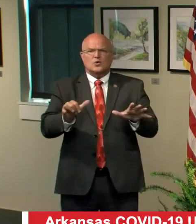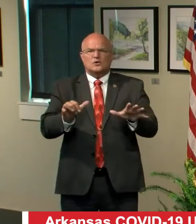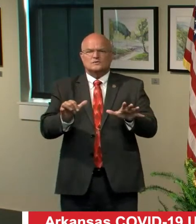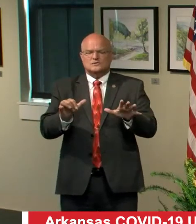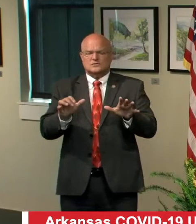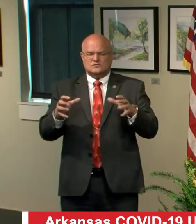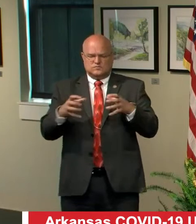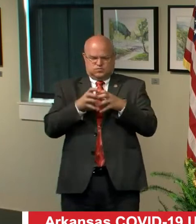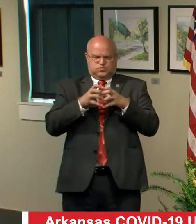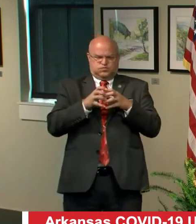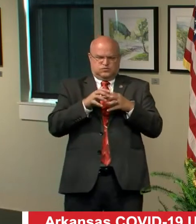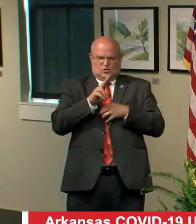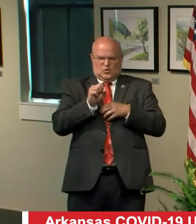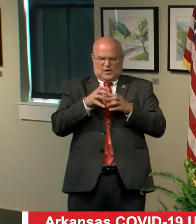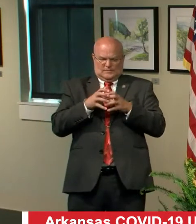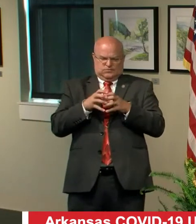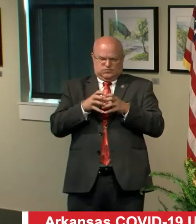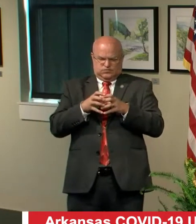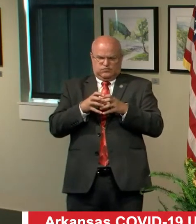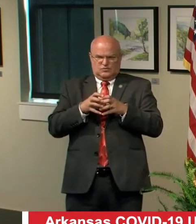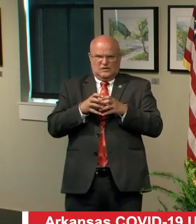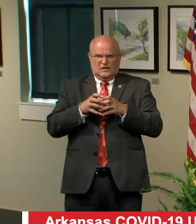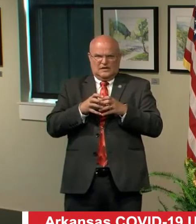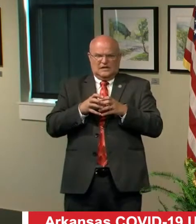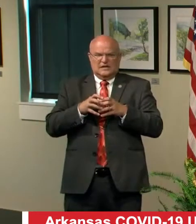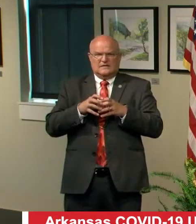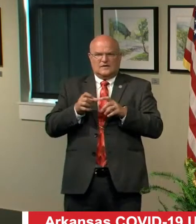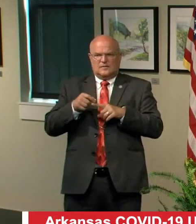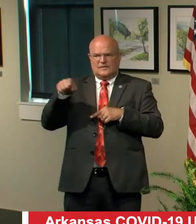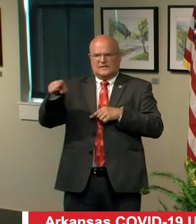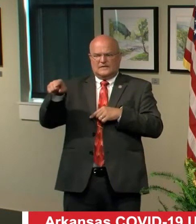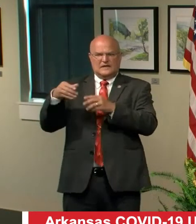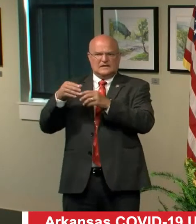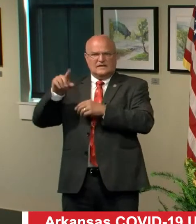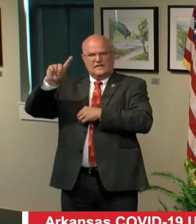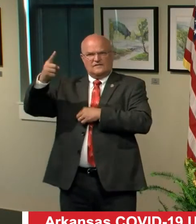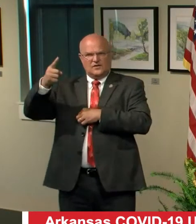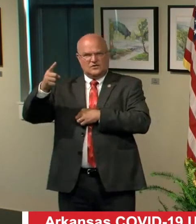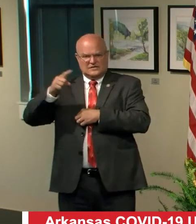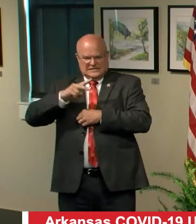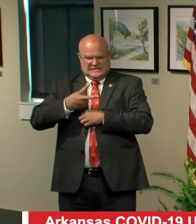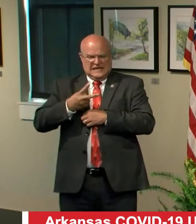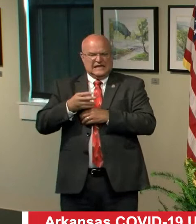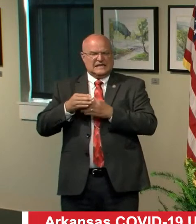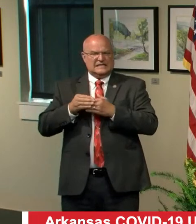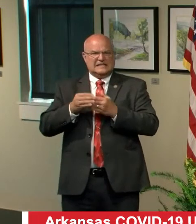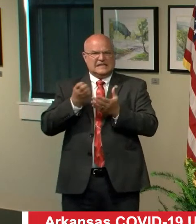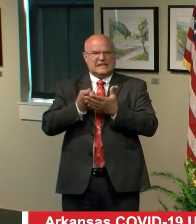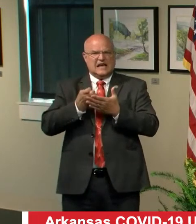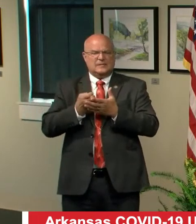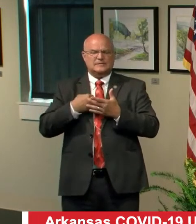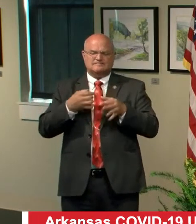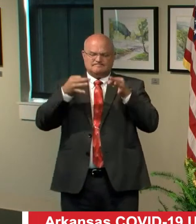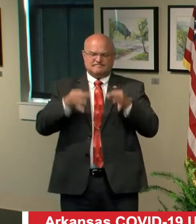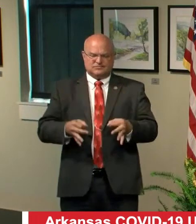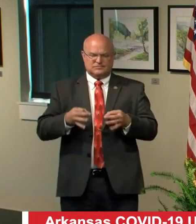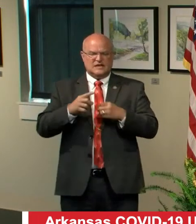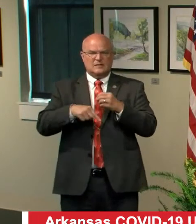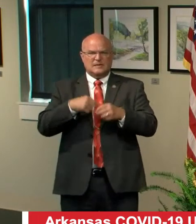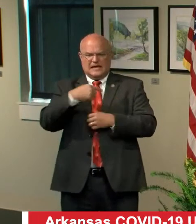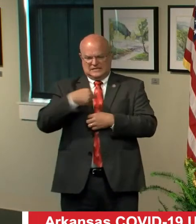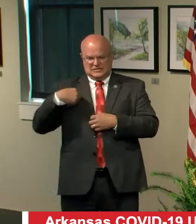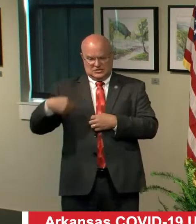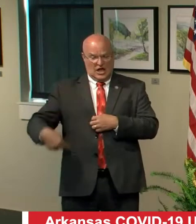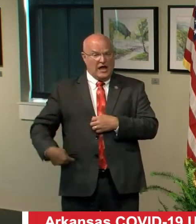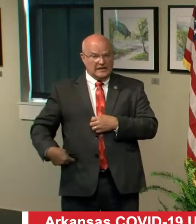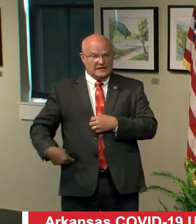isolate the United States from the second leading economy in the world. And so you got to make individualized judgments in reference to